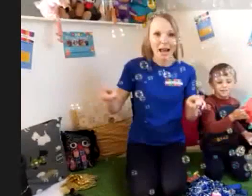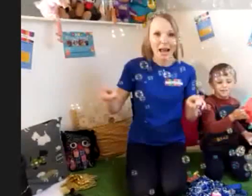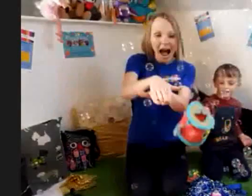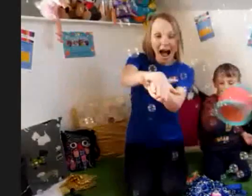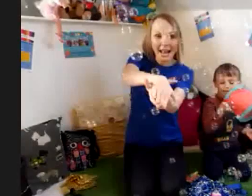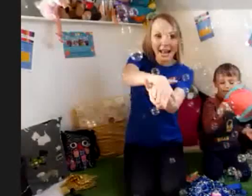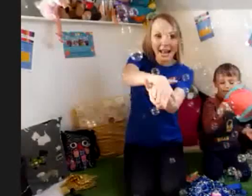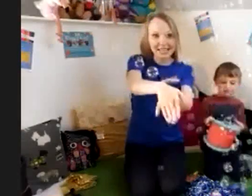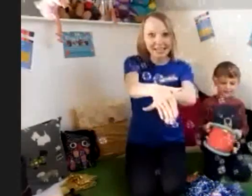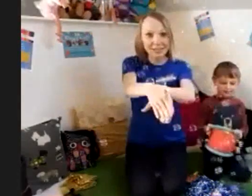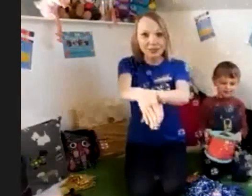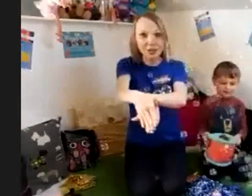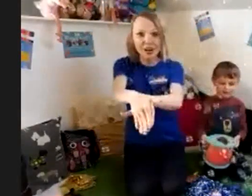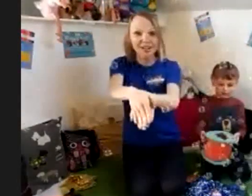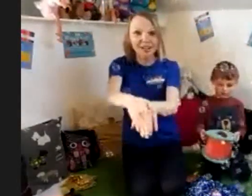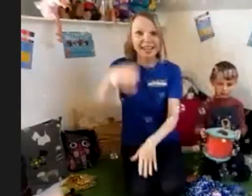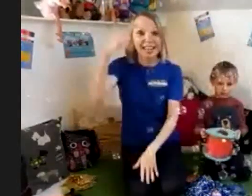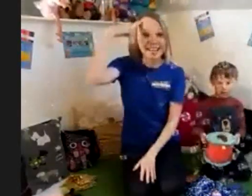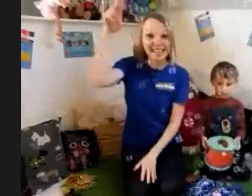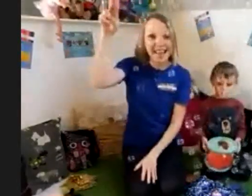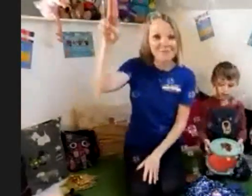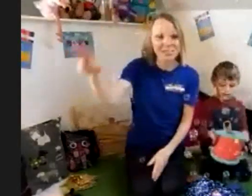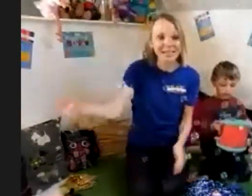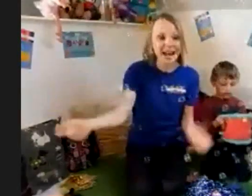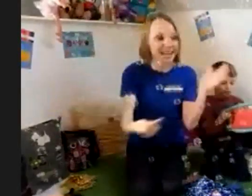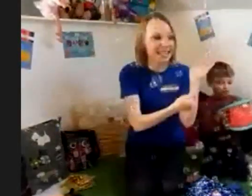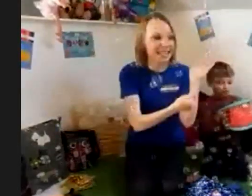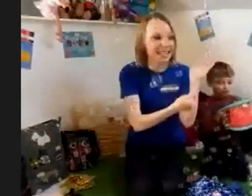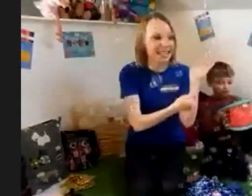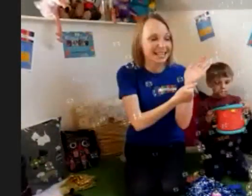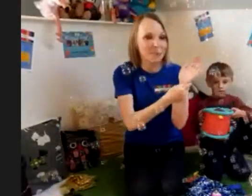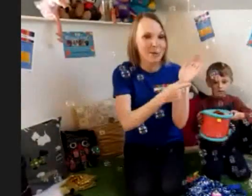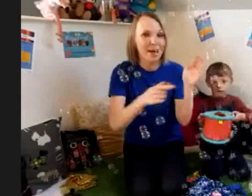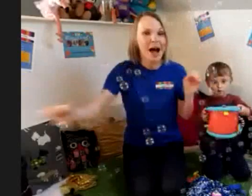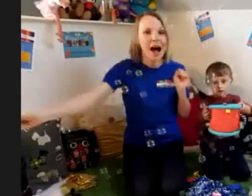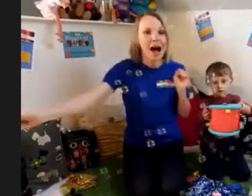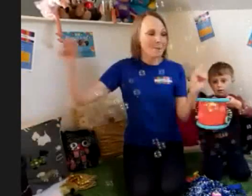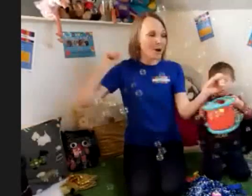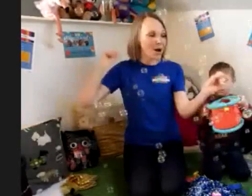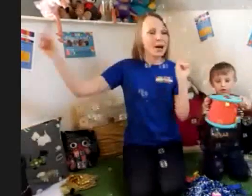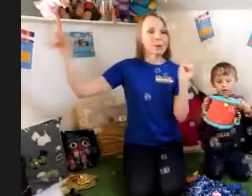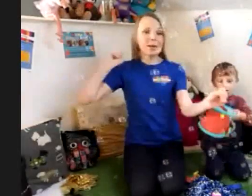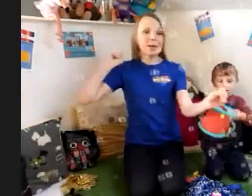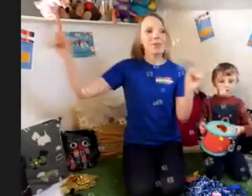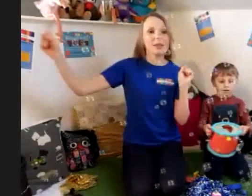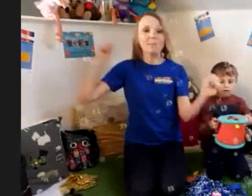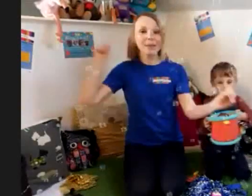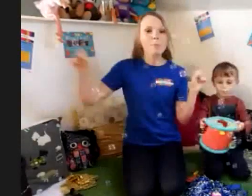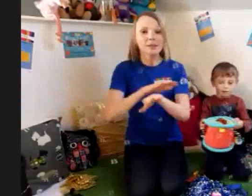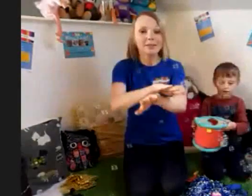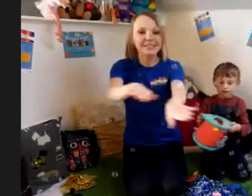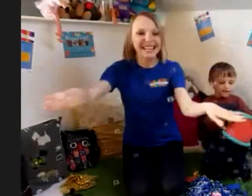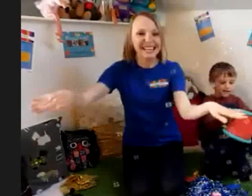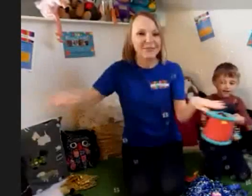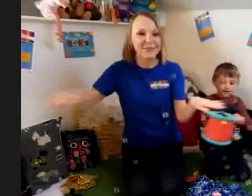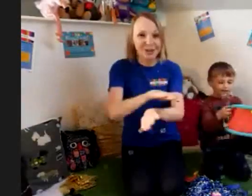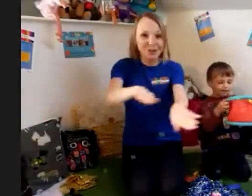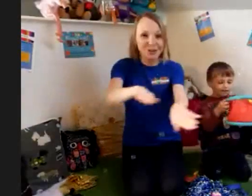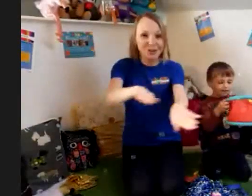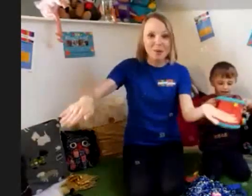I had a little turtle, his name was Tiny Tim. I put him in the bathtub to see if he could swim.